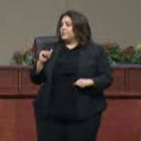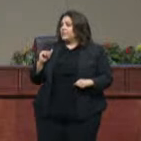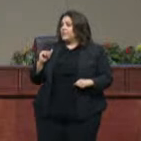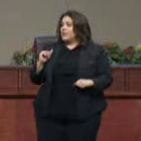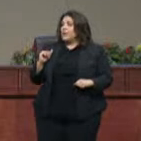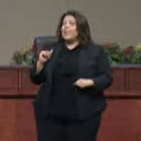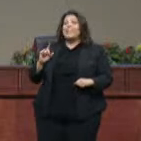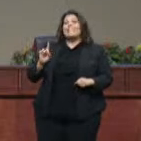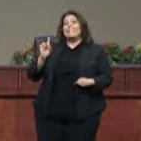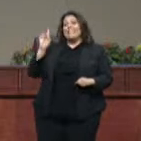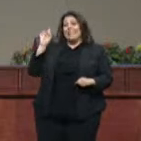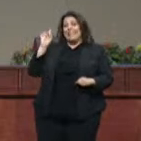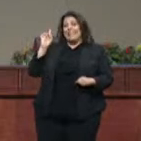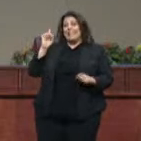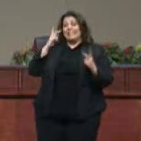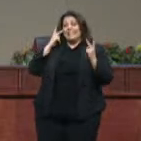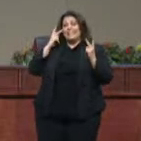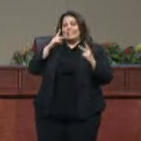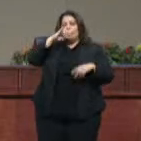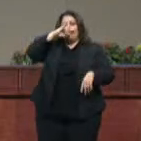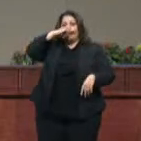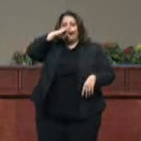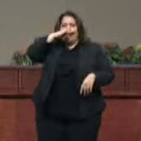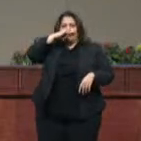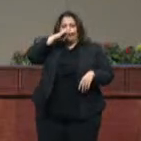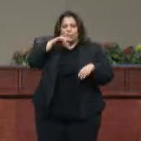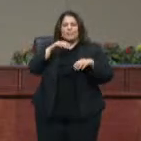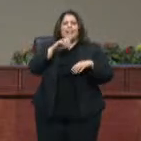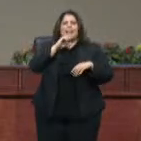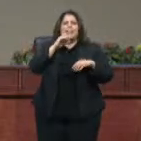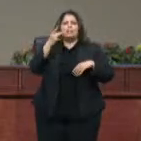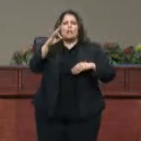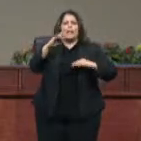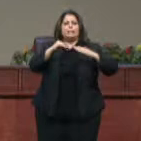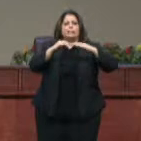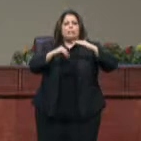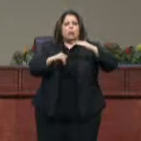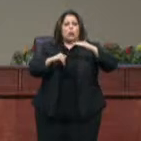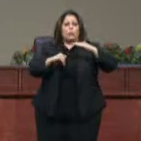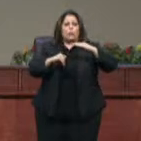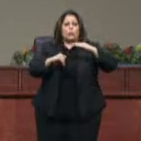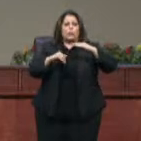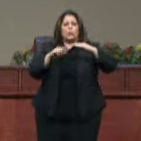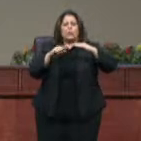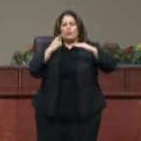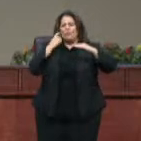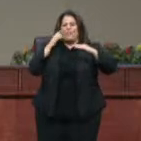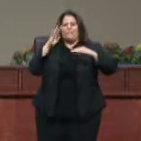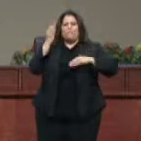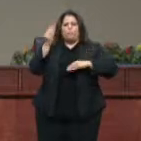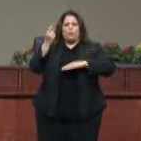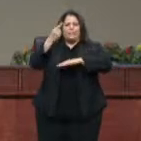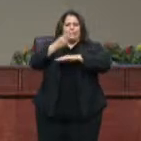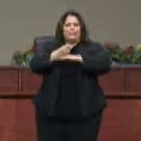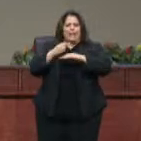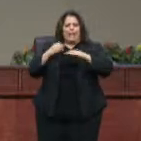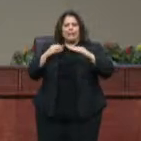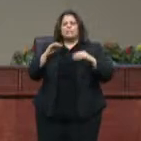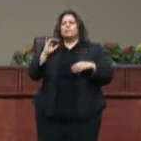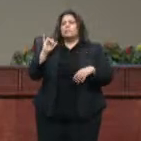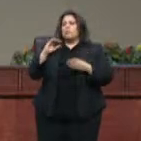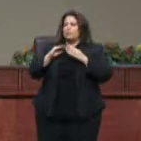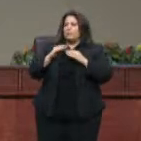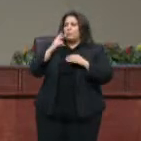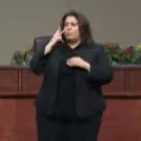And this is looking at pediatric cases, 18 and younger, in the last 14 days, the bottom